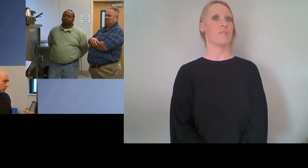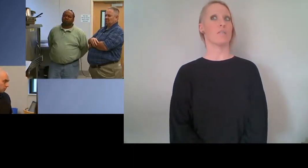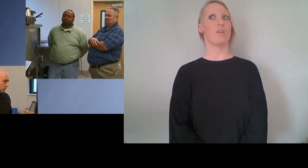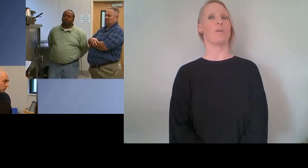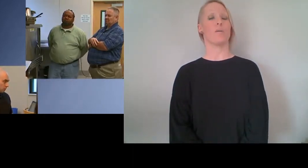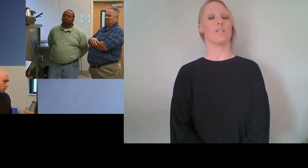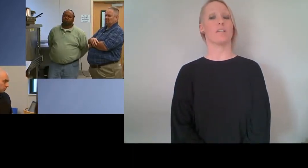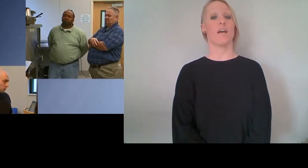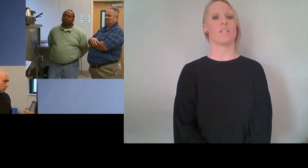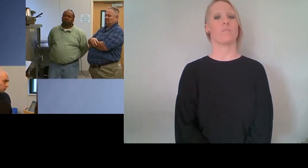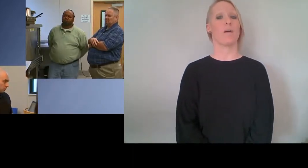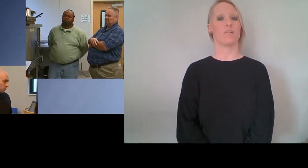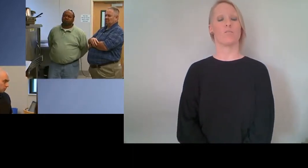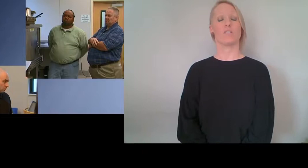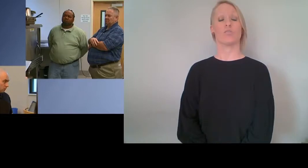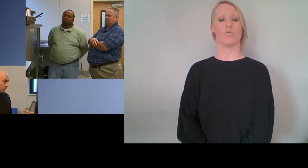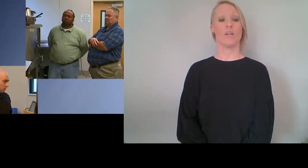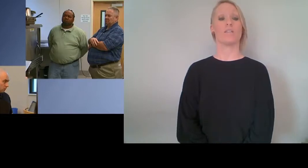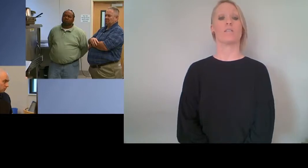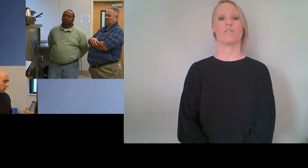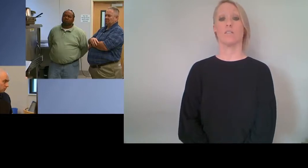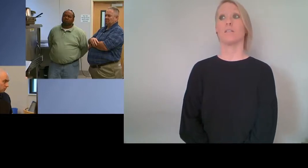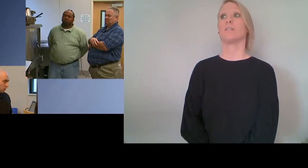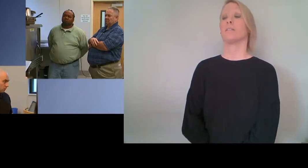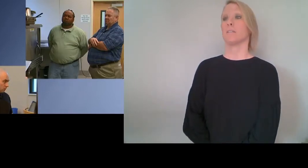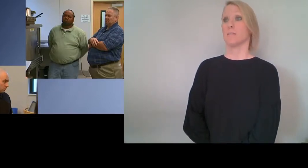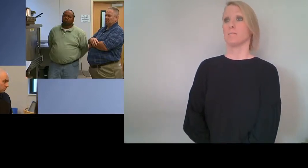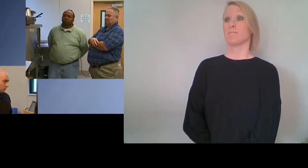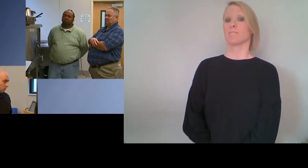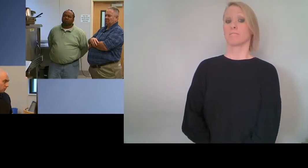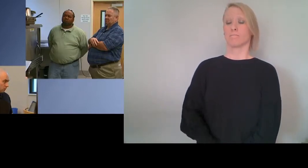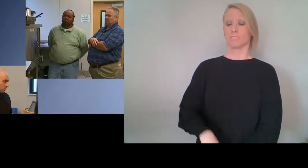Yeah, he said he'll be able to get that estimate back to us in 2 days.